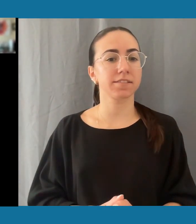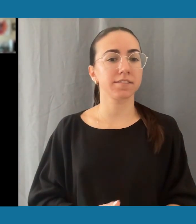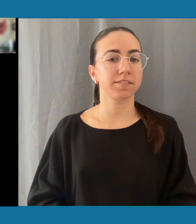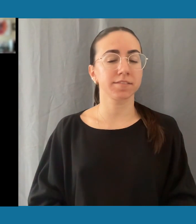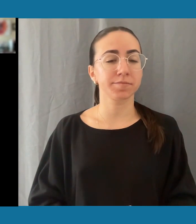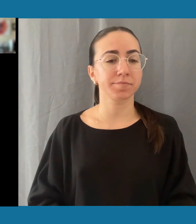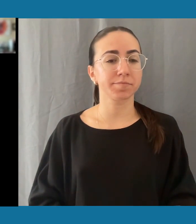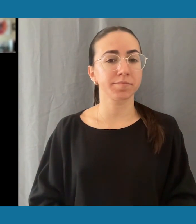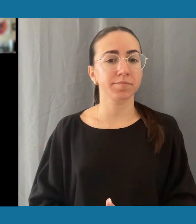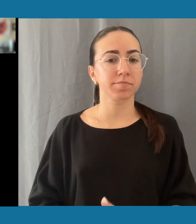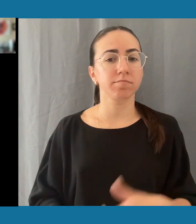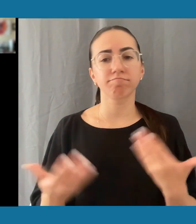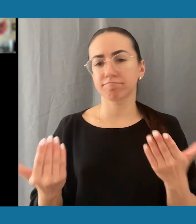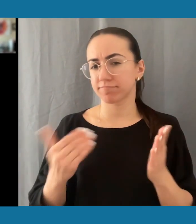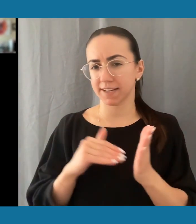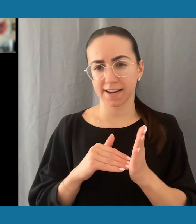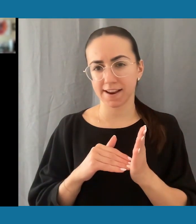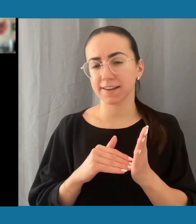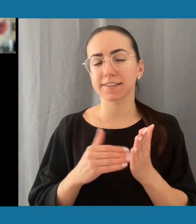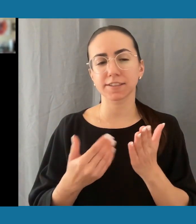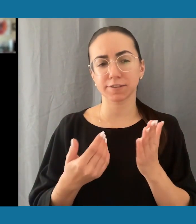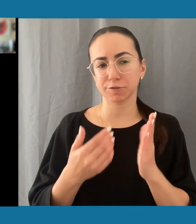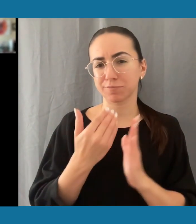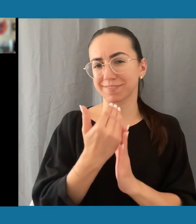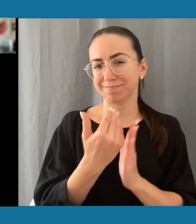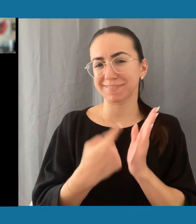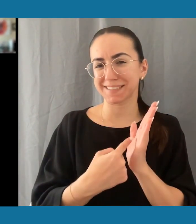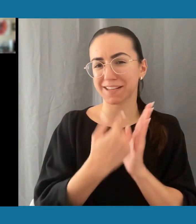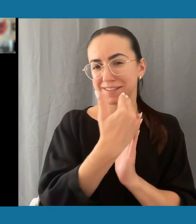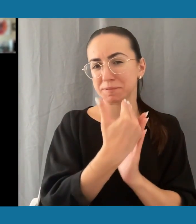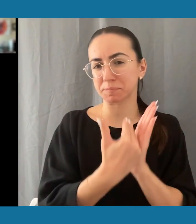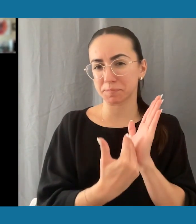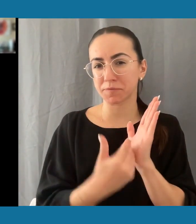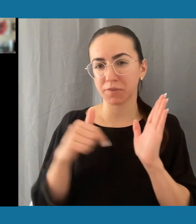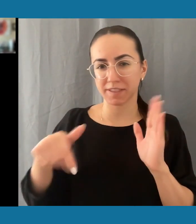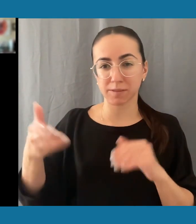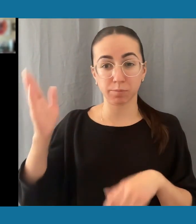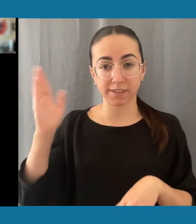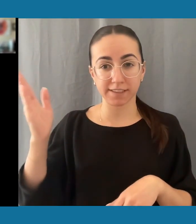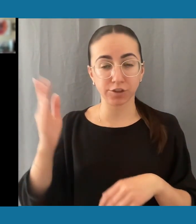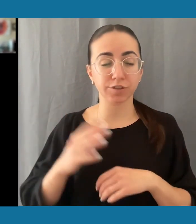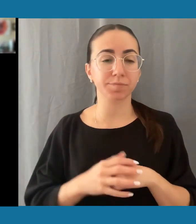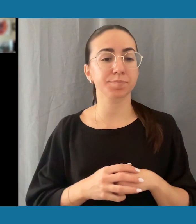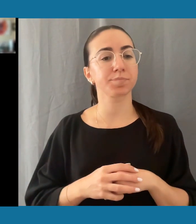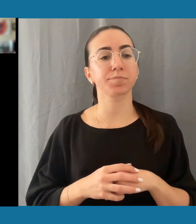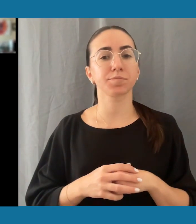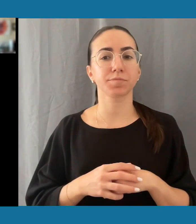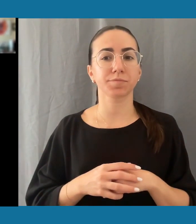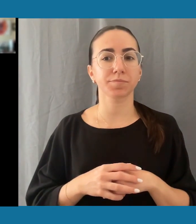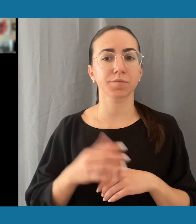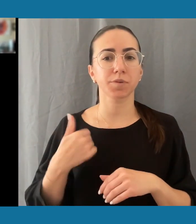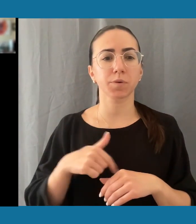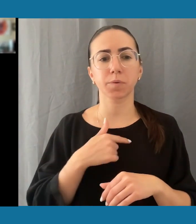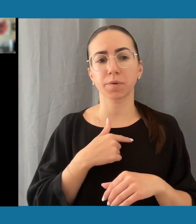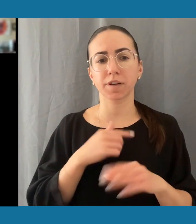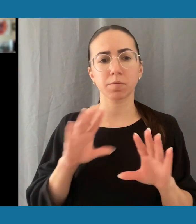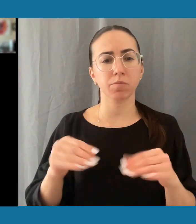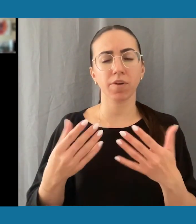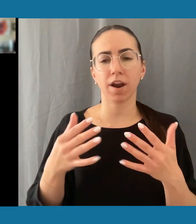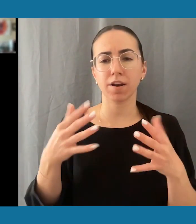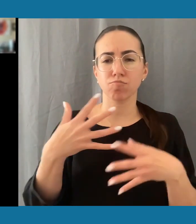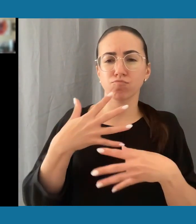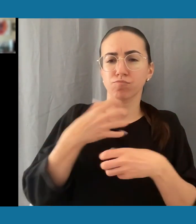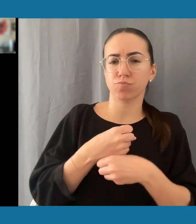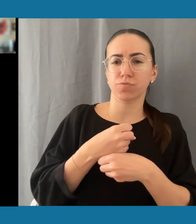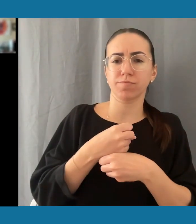Just to go over our agenda for the presentation, we're going to kind of give a brief description and overview